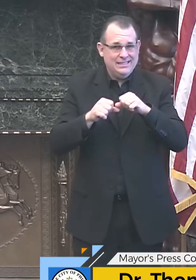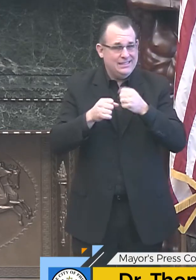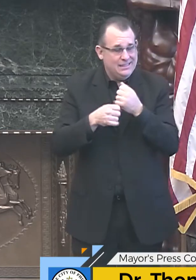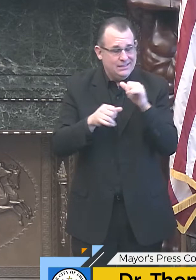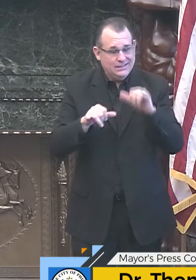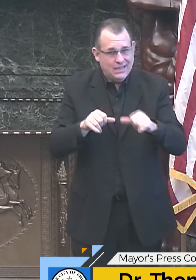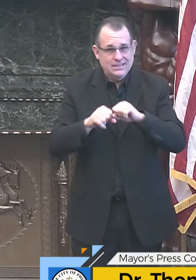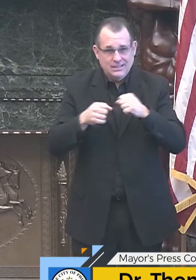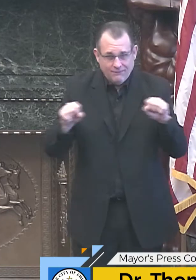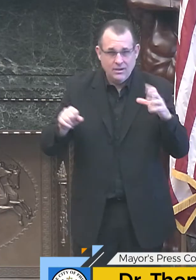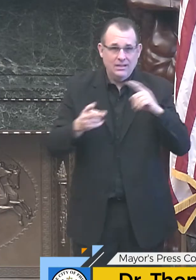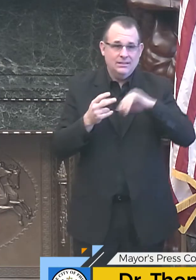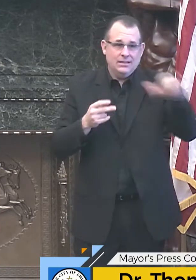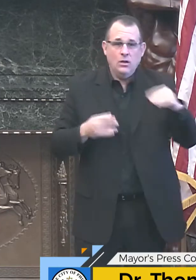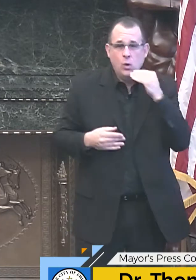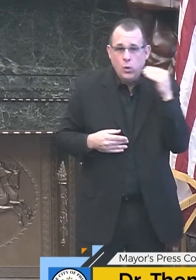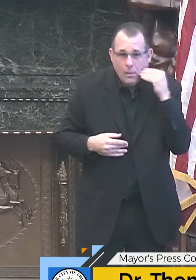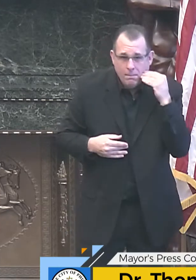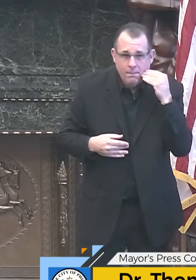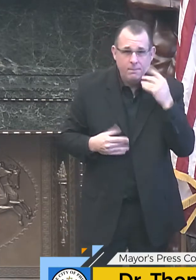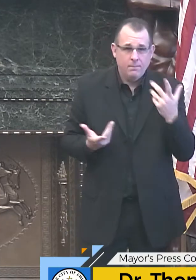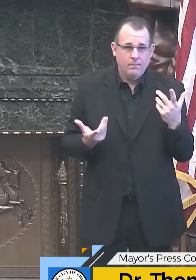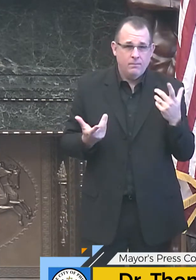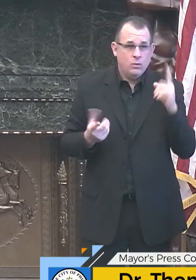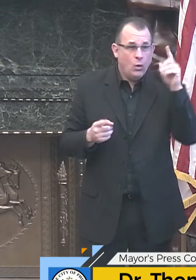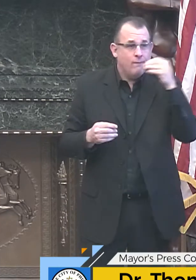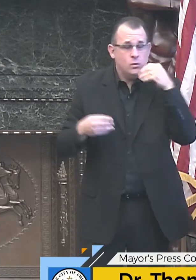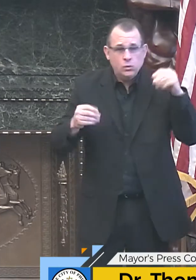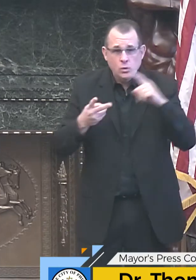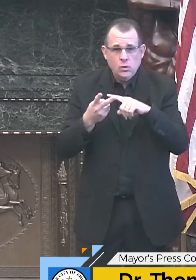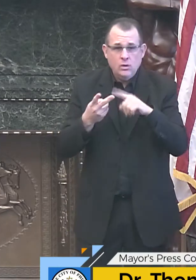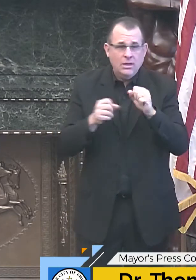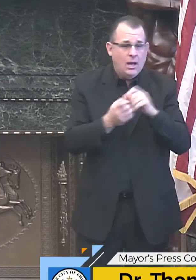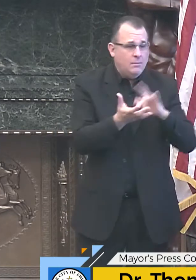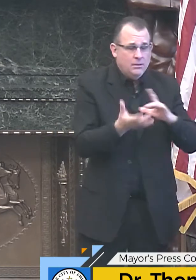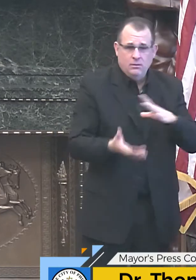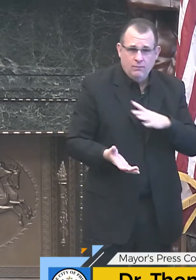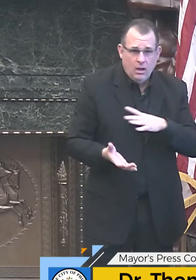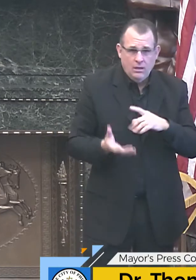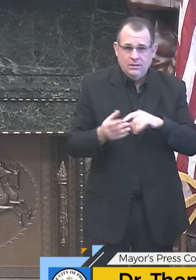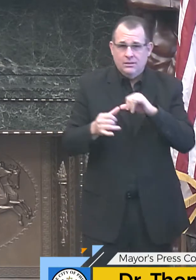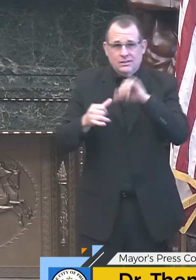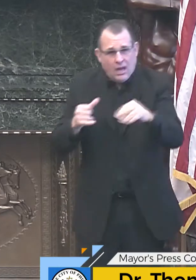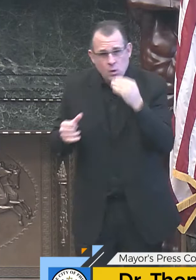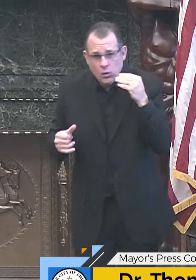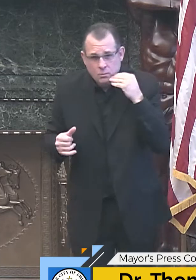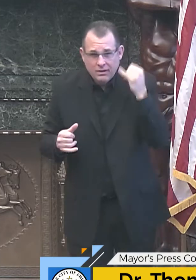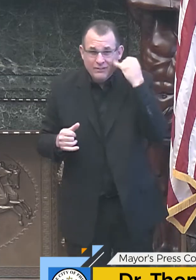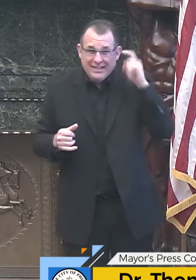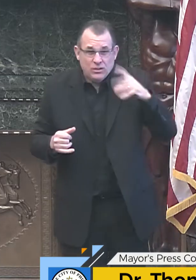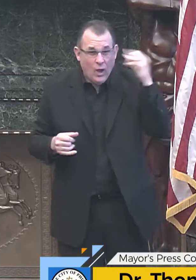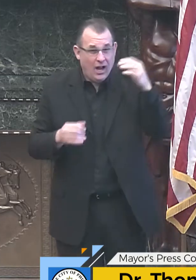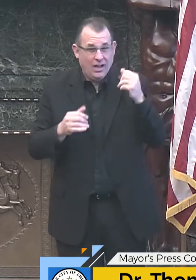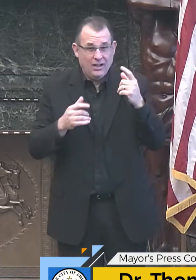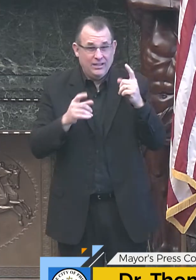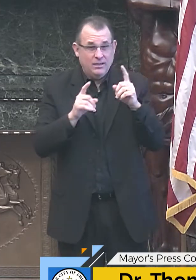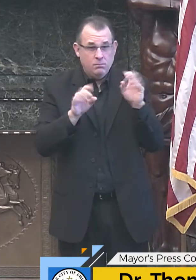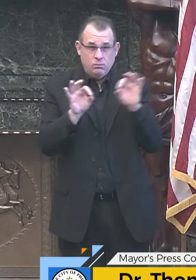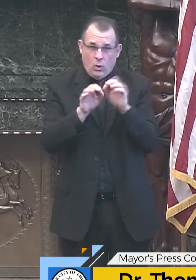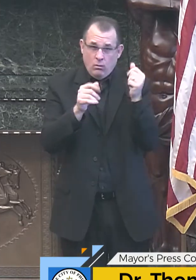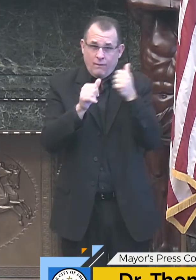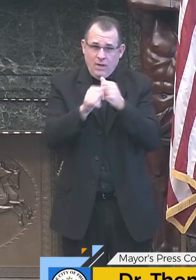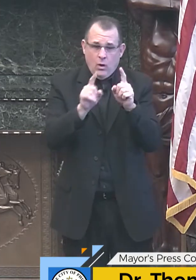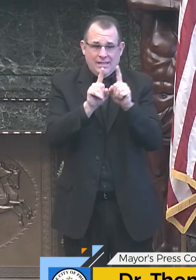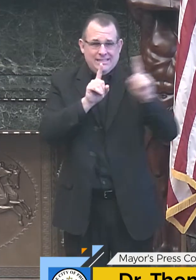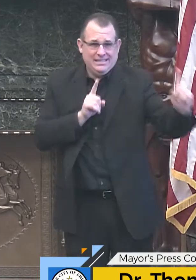essential task, like going to get food, to get pharmaceuticals. If you have to go out, keep your distance, and then wash your hands after you touch something that